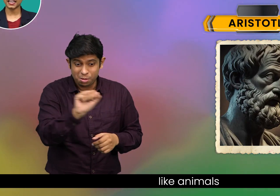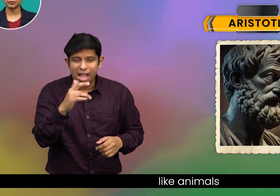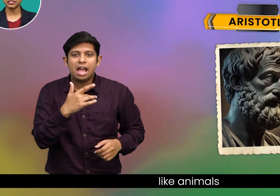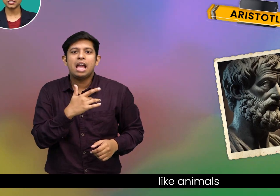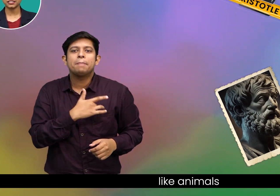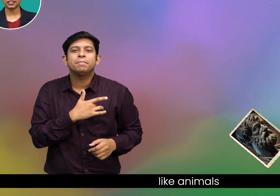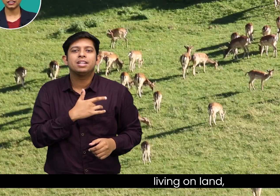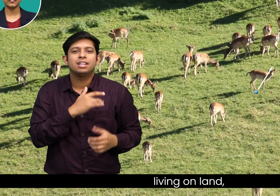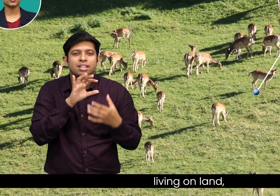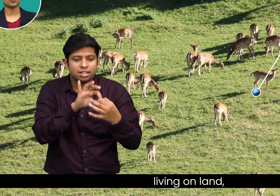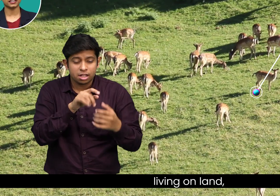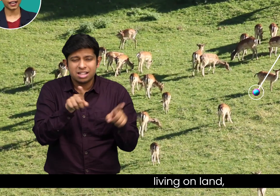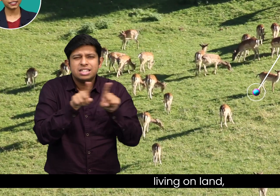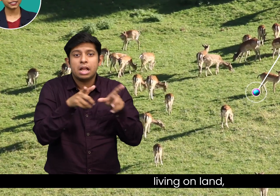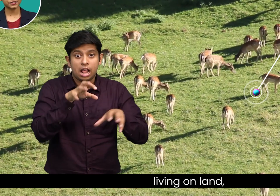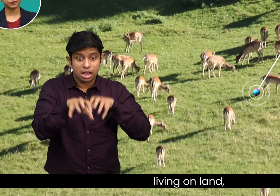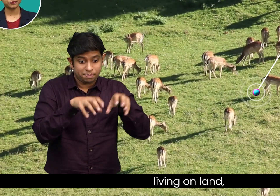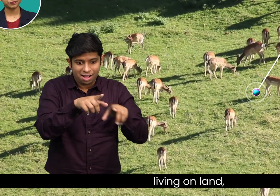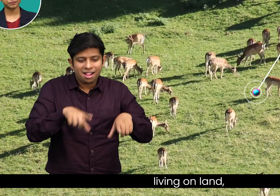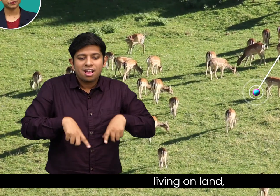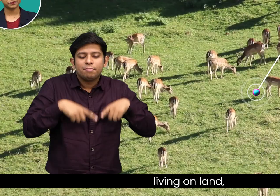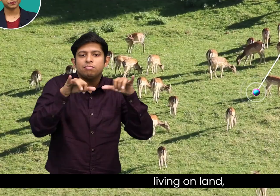like animals living on land,